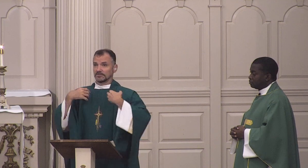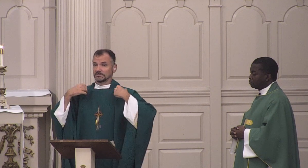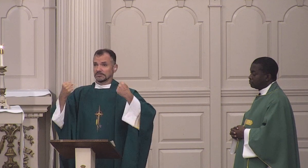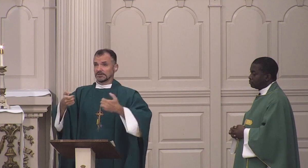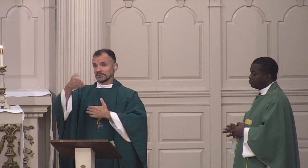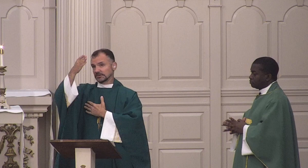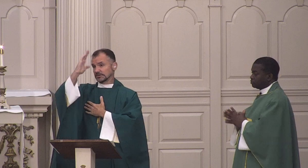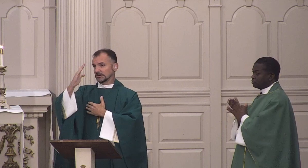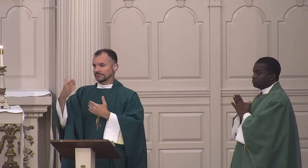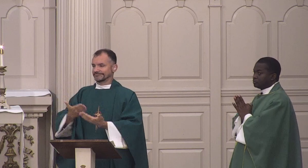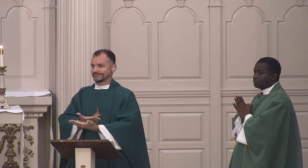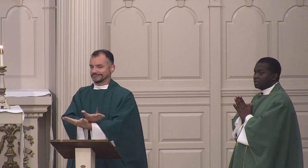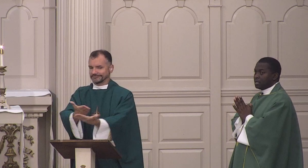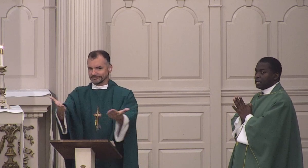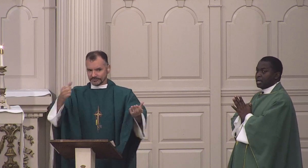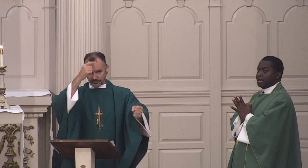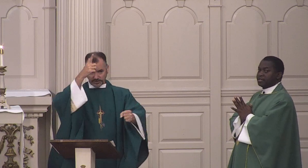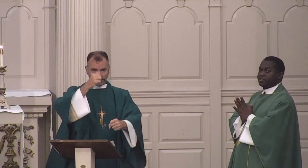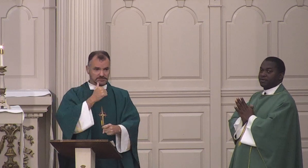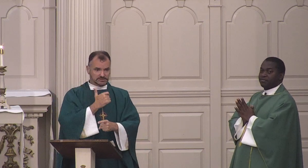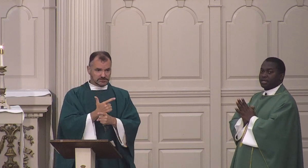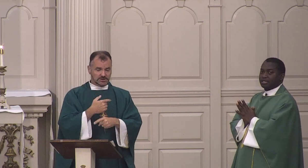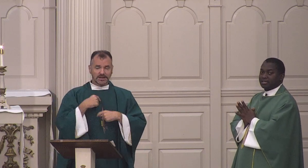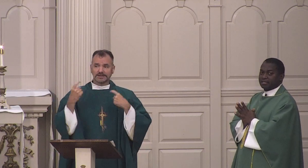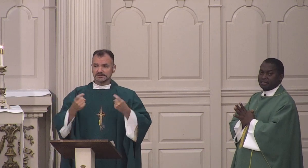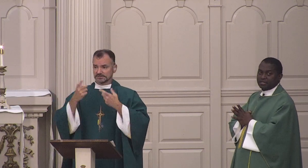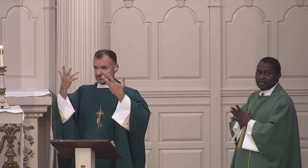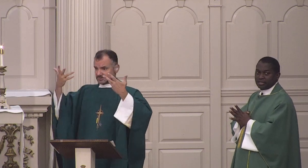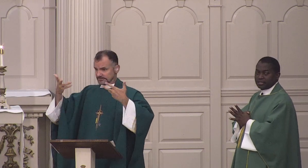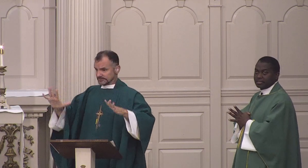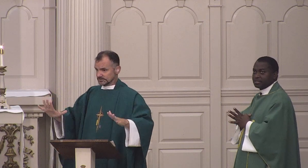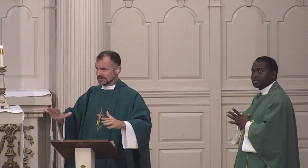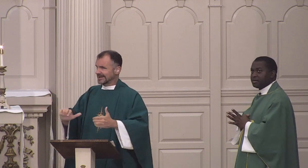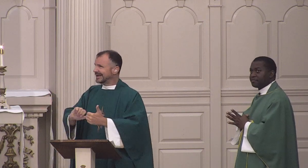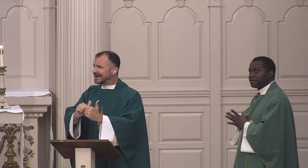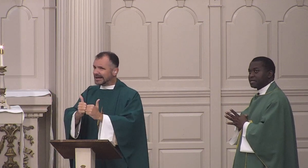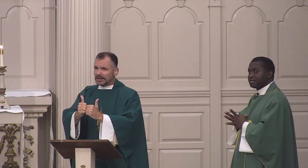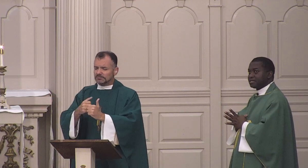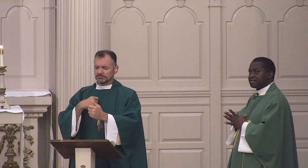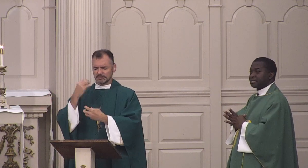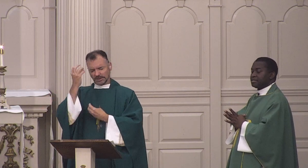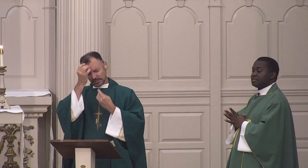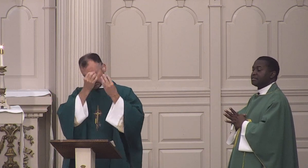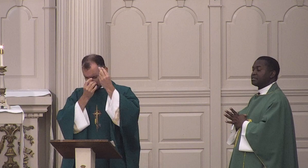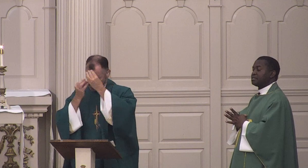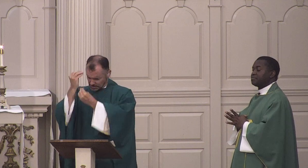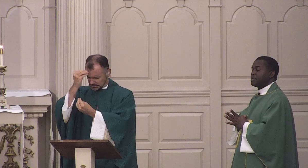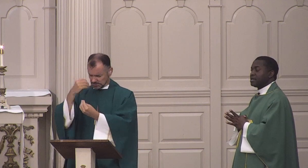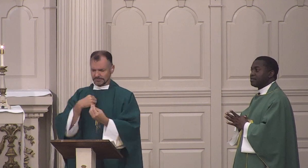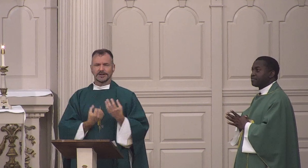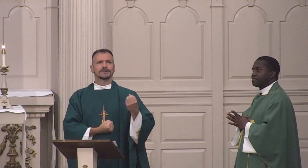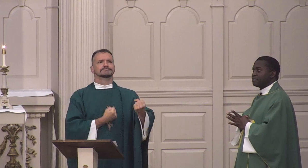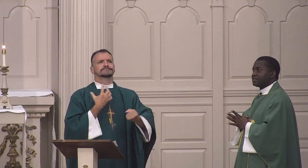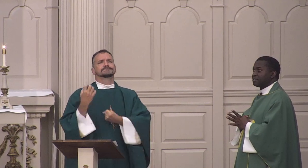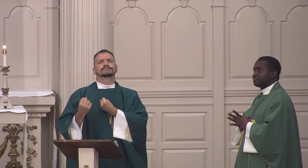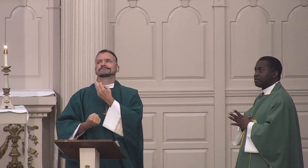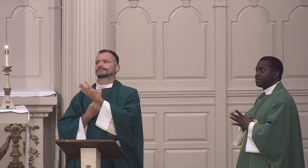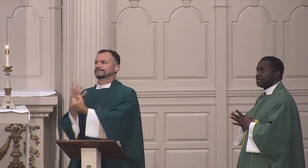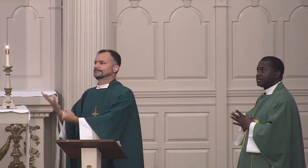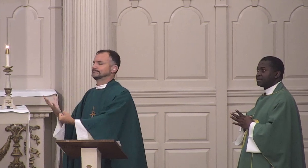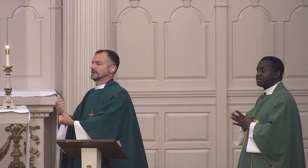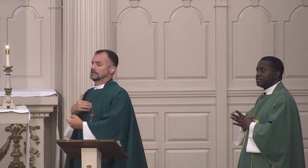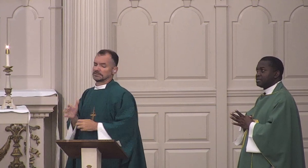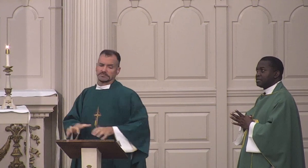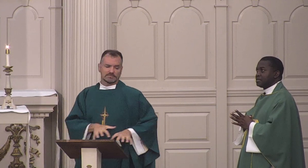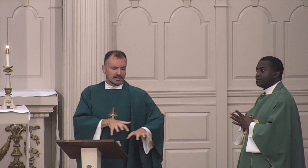I confess to Almighty God and to you, my brothers and sisters, that I have greatly sinned in my thoughts and in